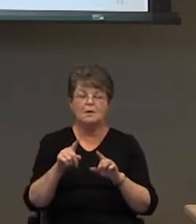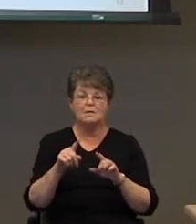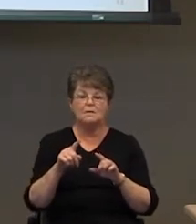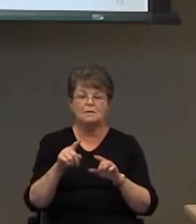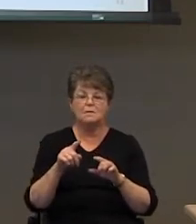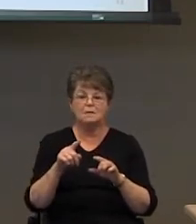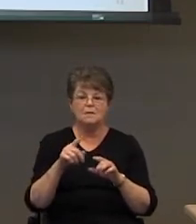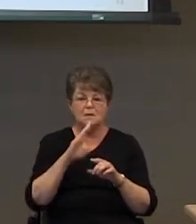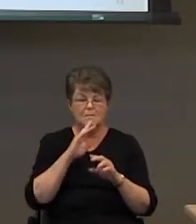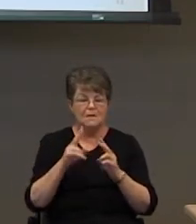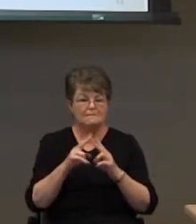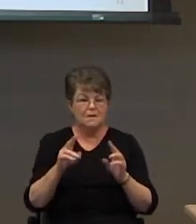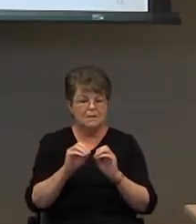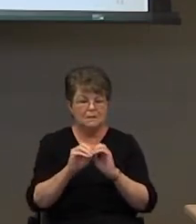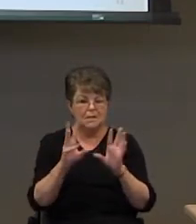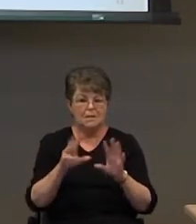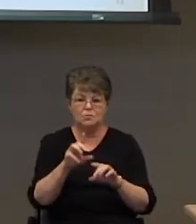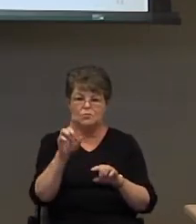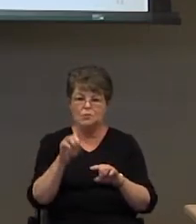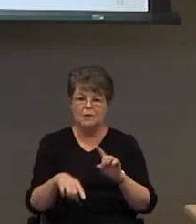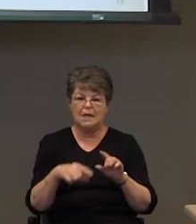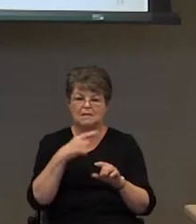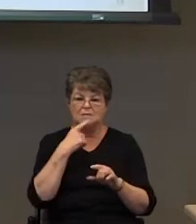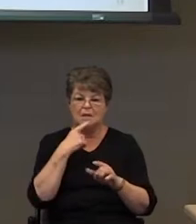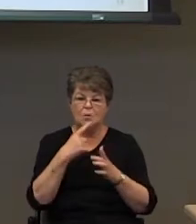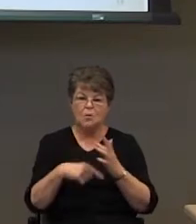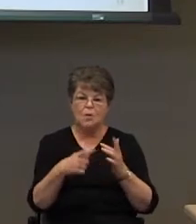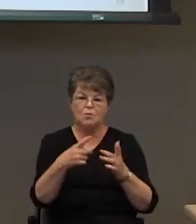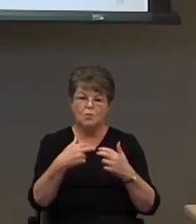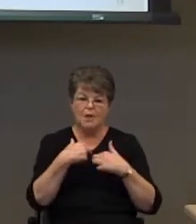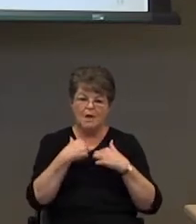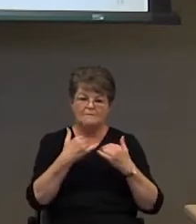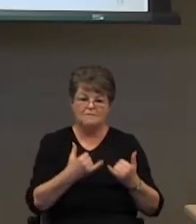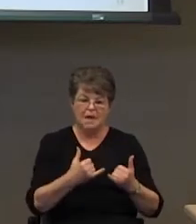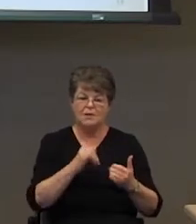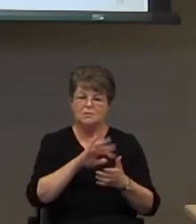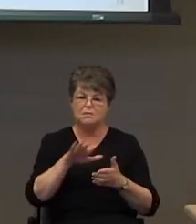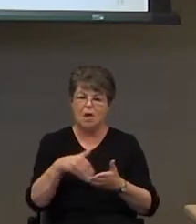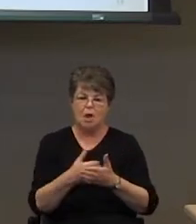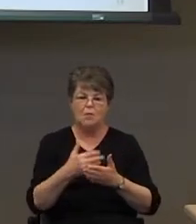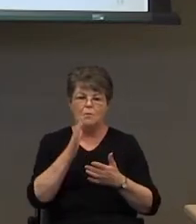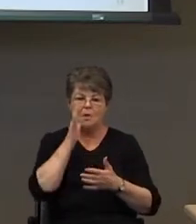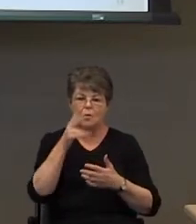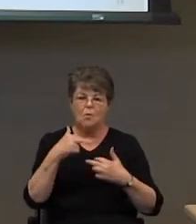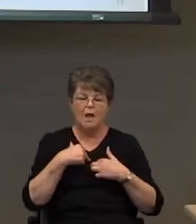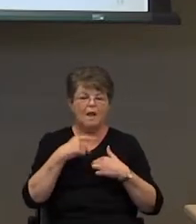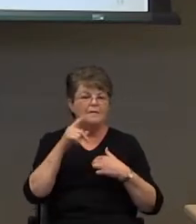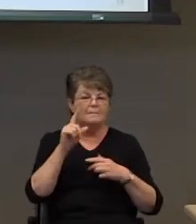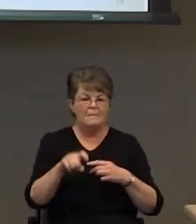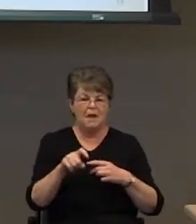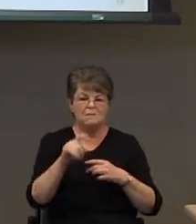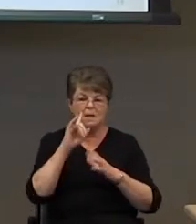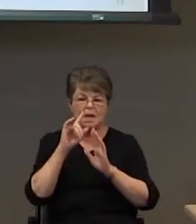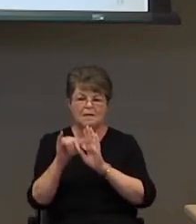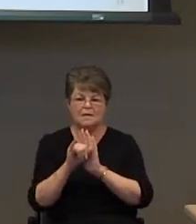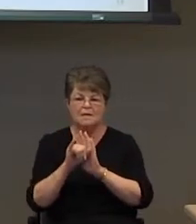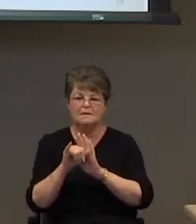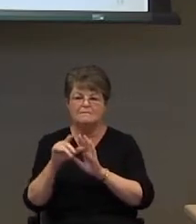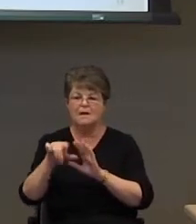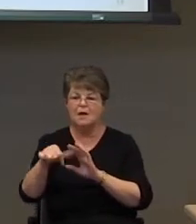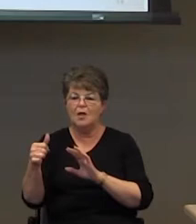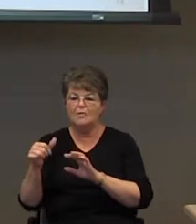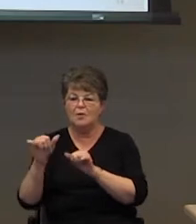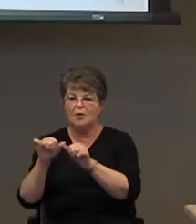though, and I want to be very, very clear, you can't say what we have now is all we're ever gonna have. You have to also identify those areas where in the